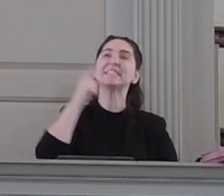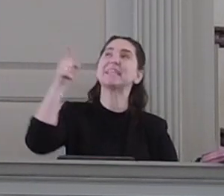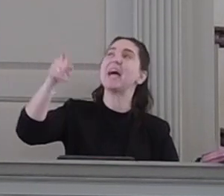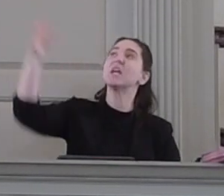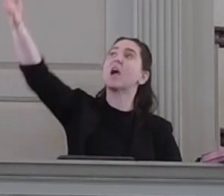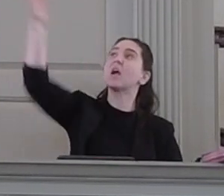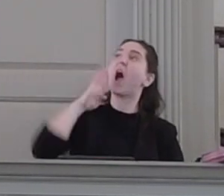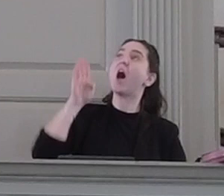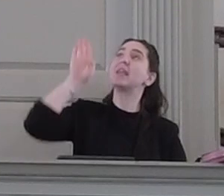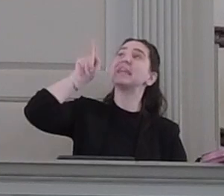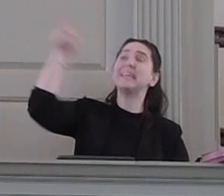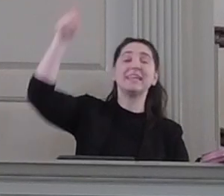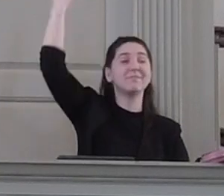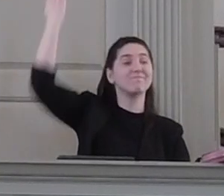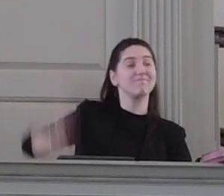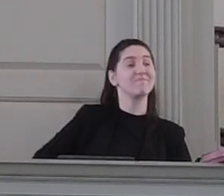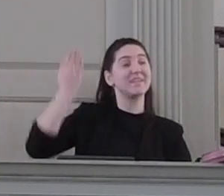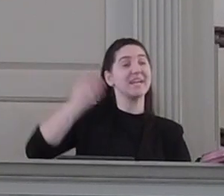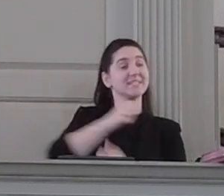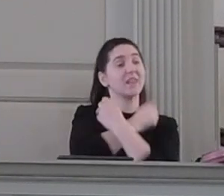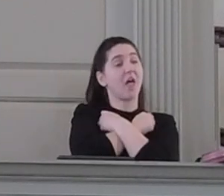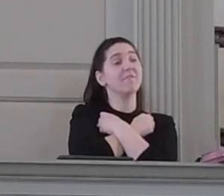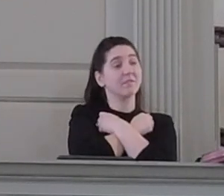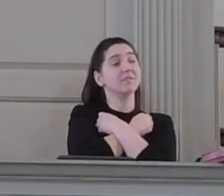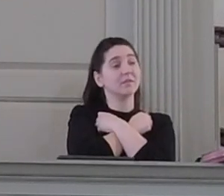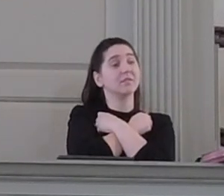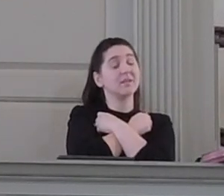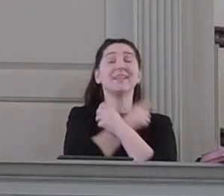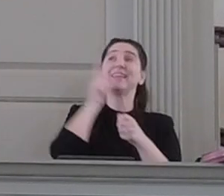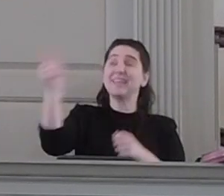Killed him to save themselves.